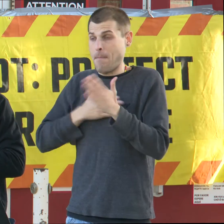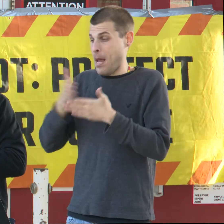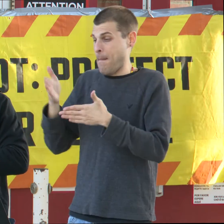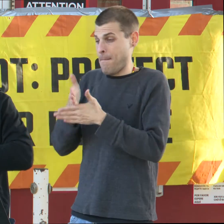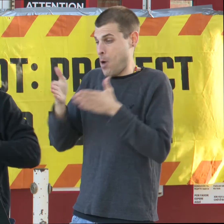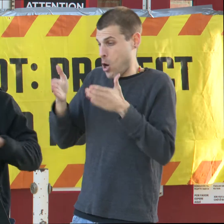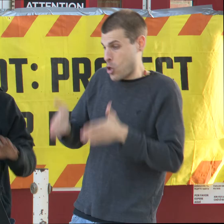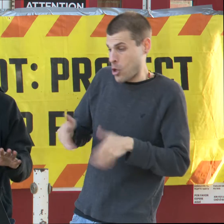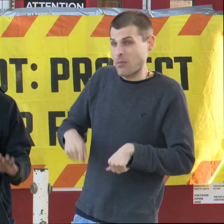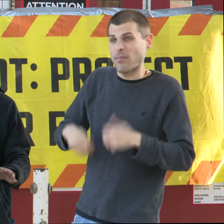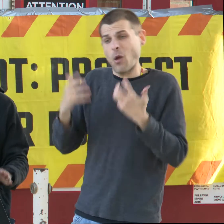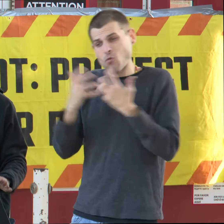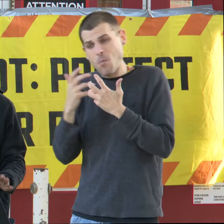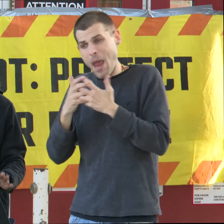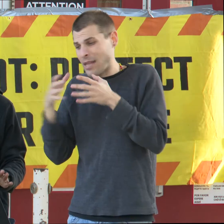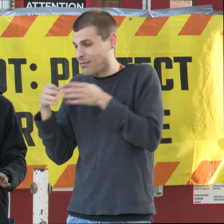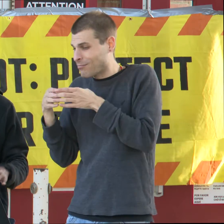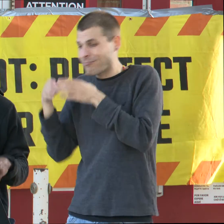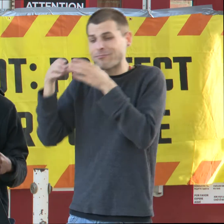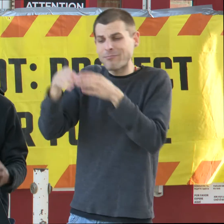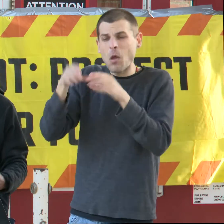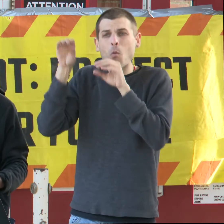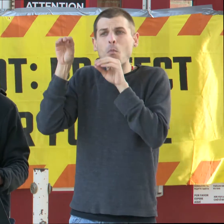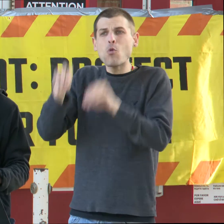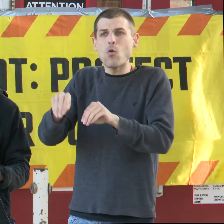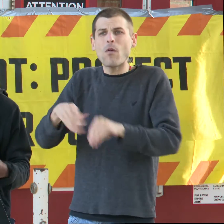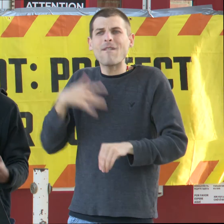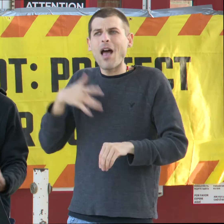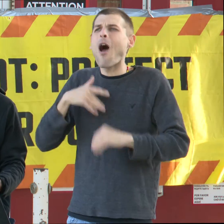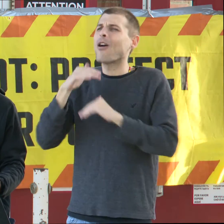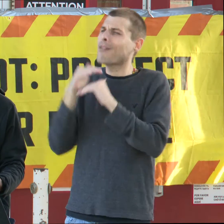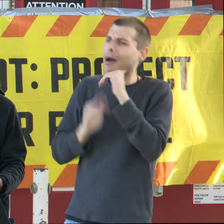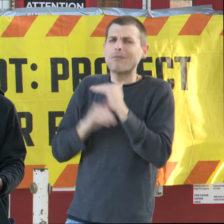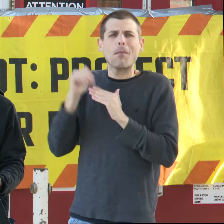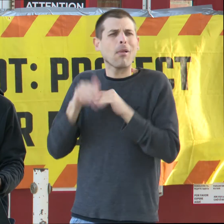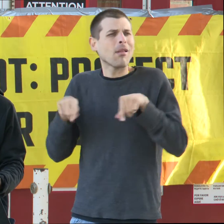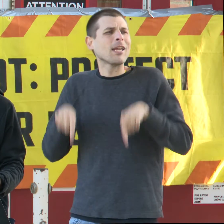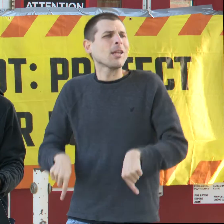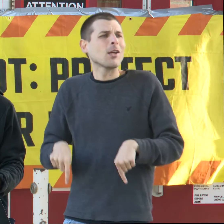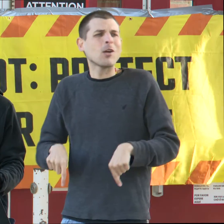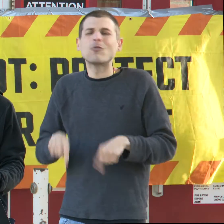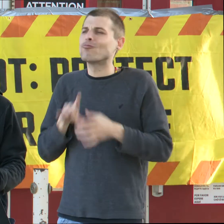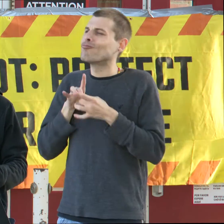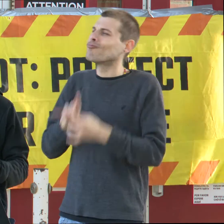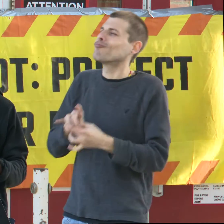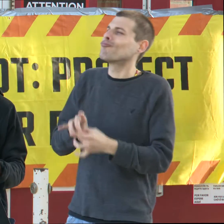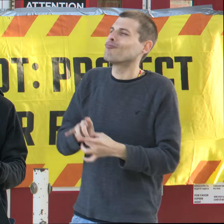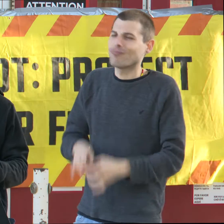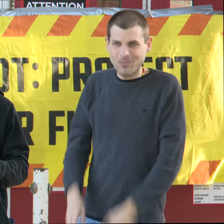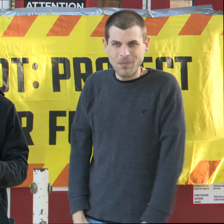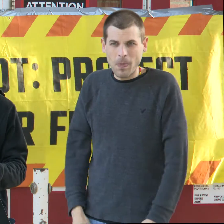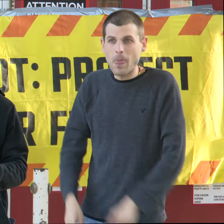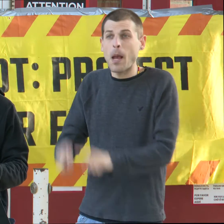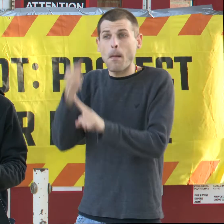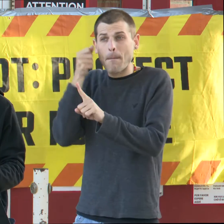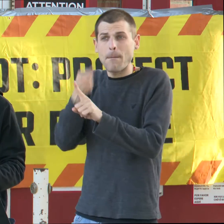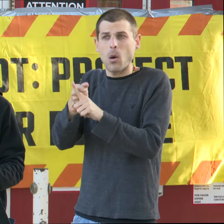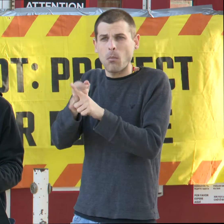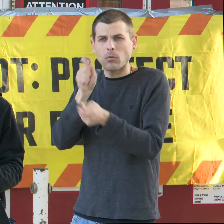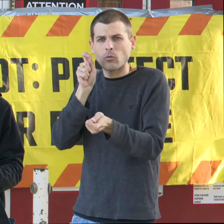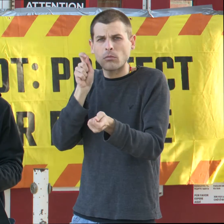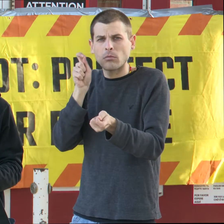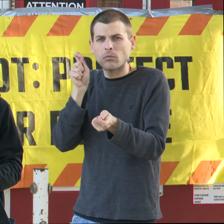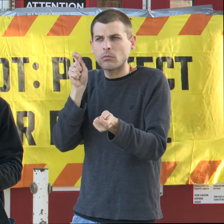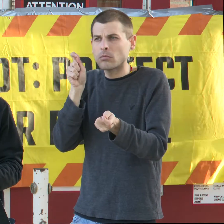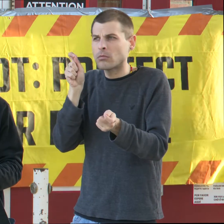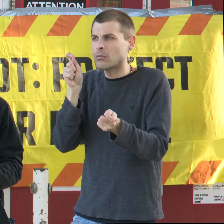I and a couple roommates, we moved up to this area because we felt more comfortable in this area. And the change was slowly starting